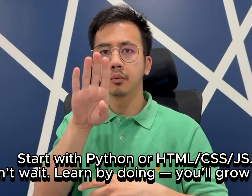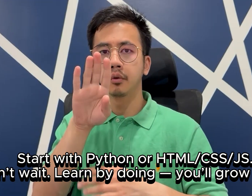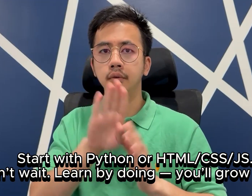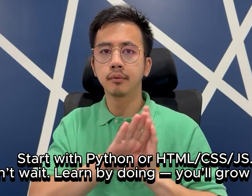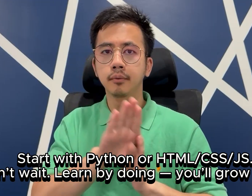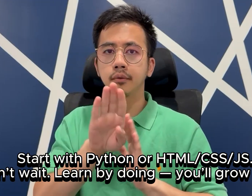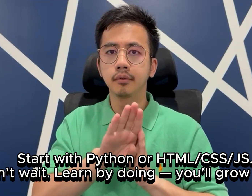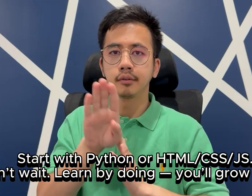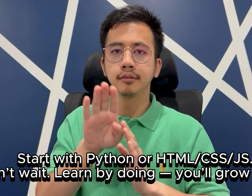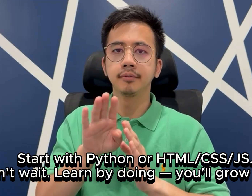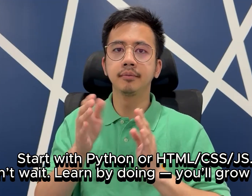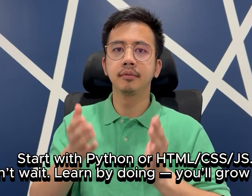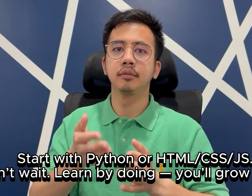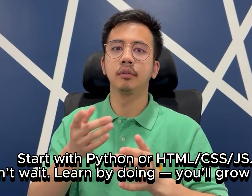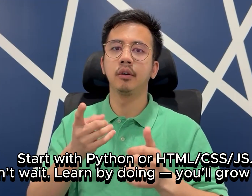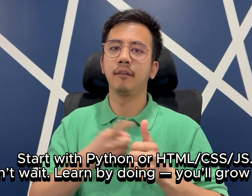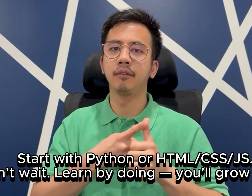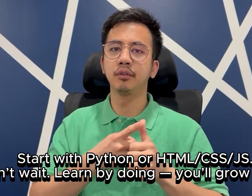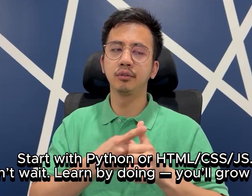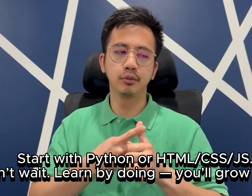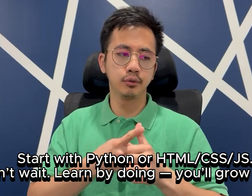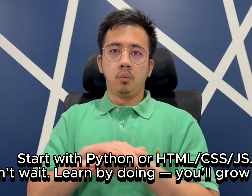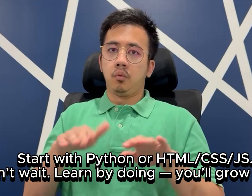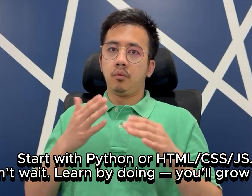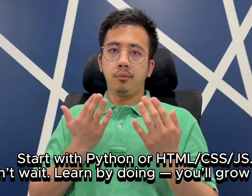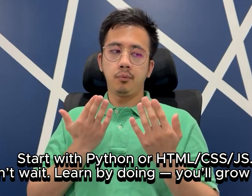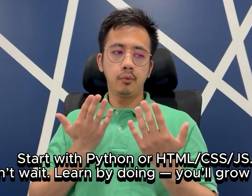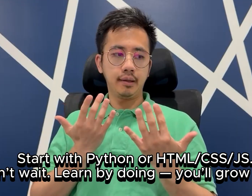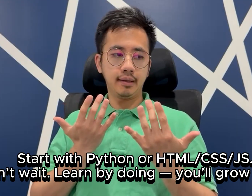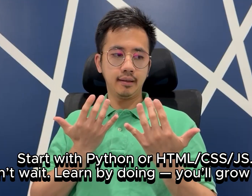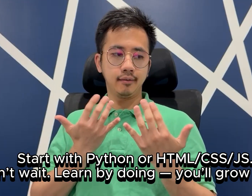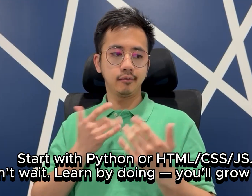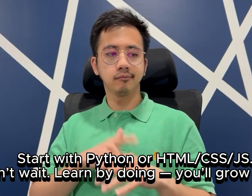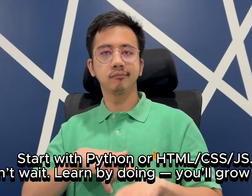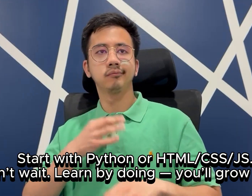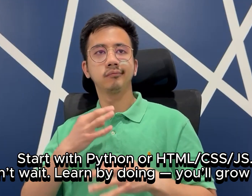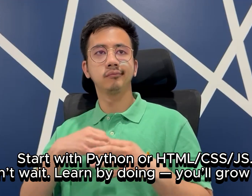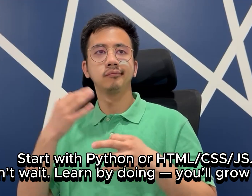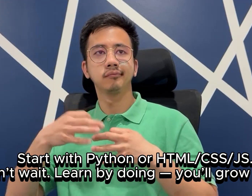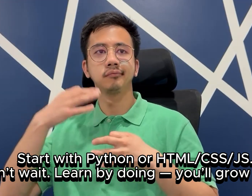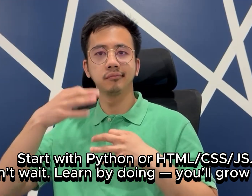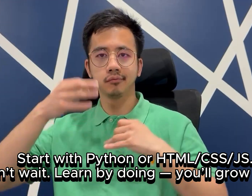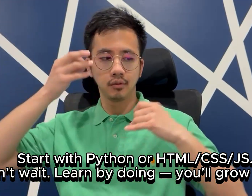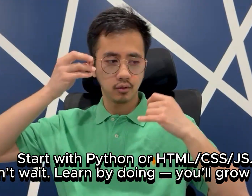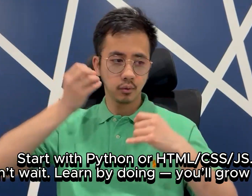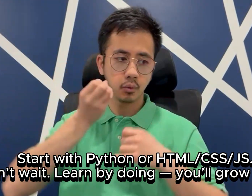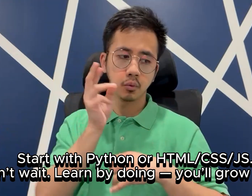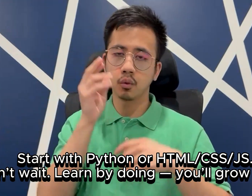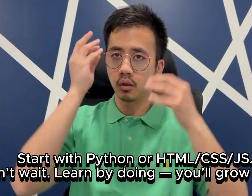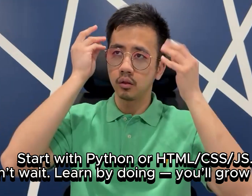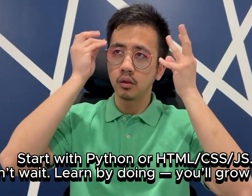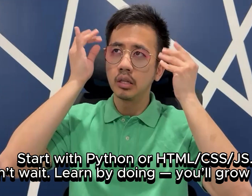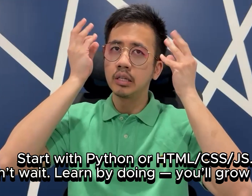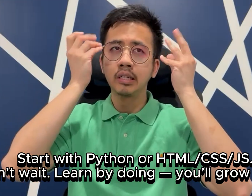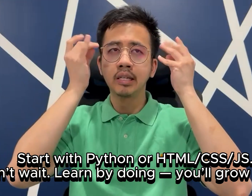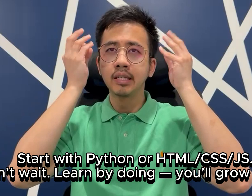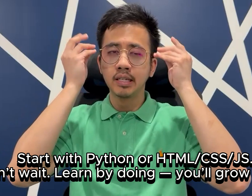Start with Python or HTML, CSS, JS. Don't wait. Learn by doing. You'll